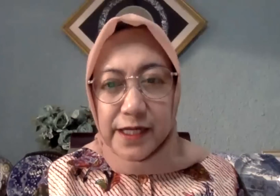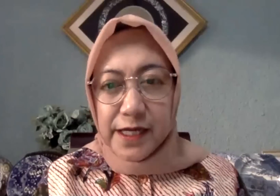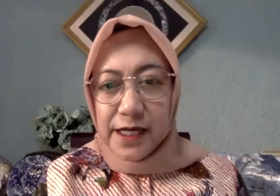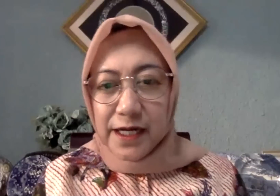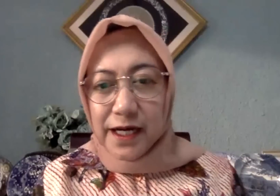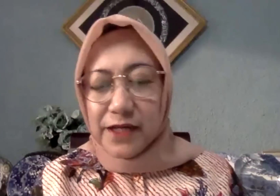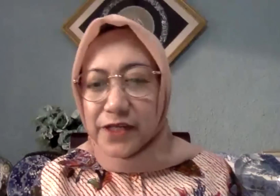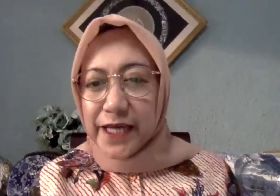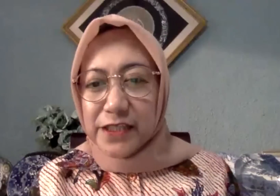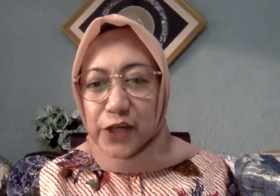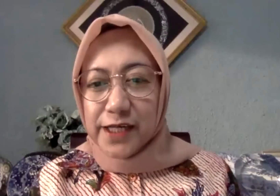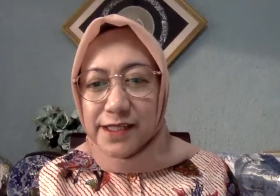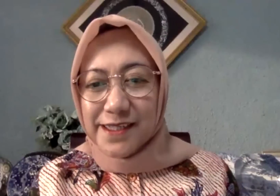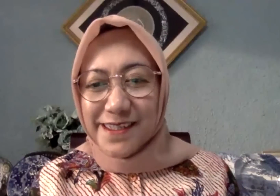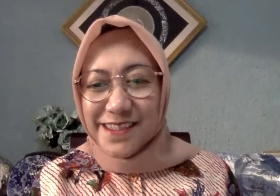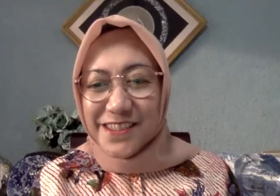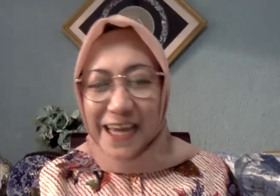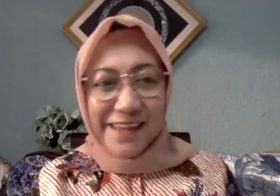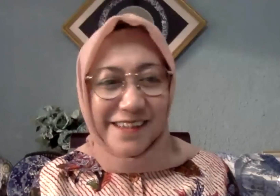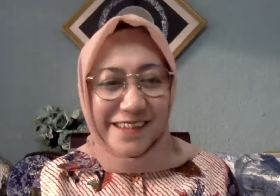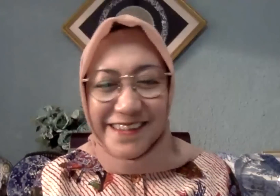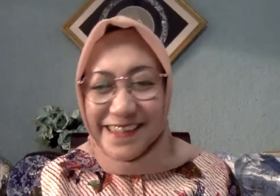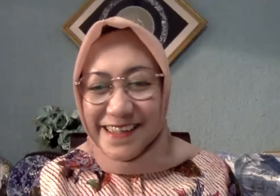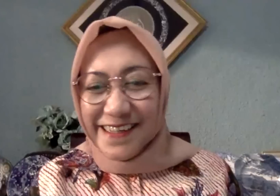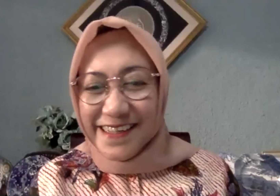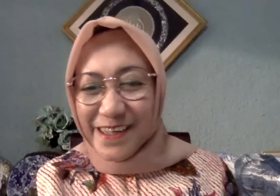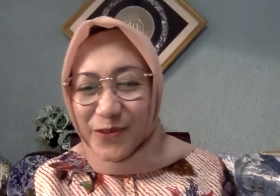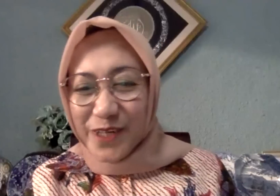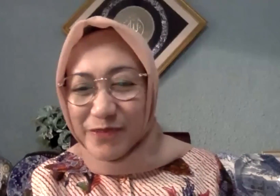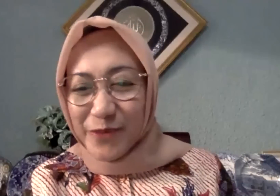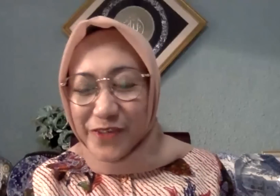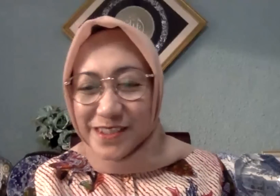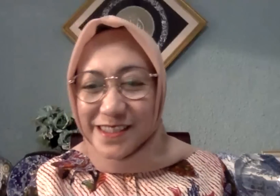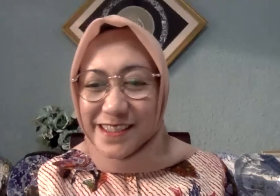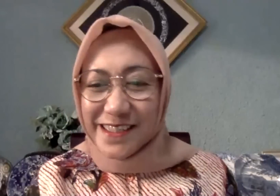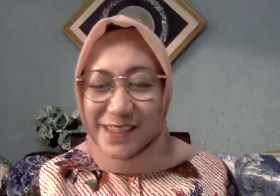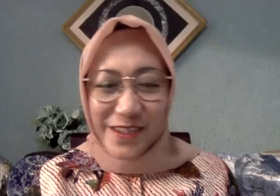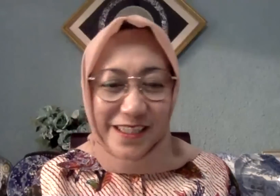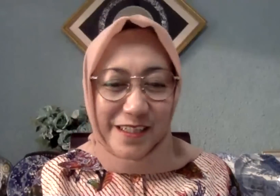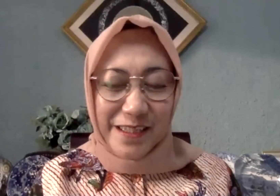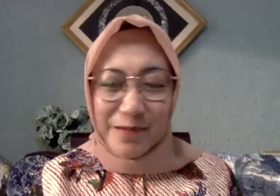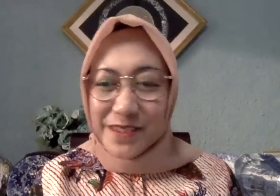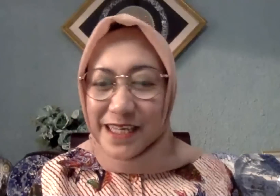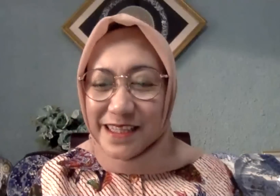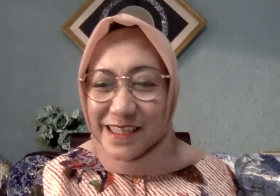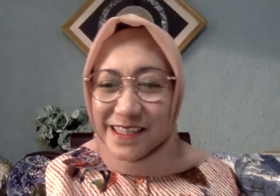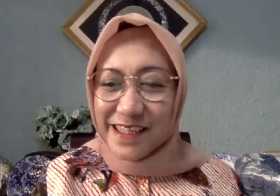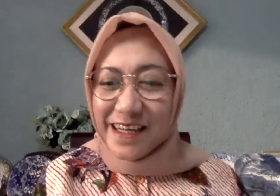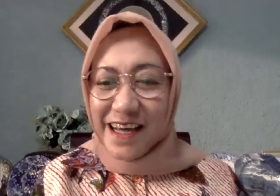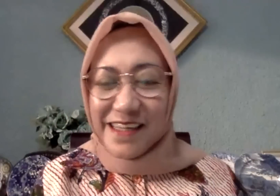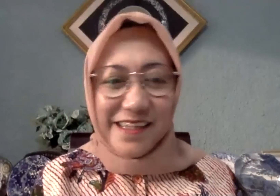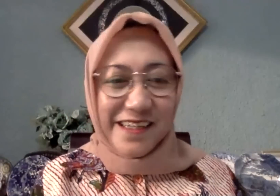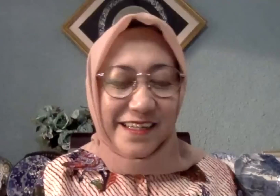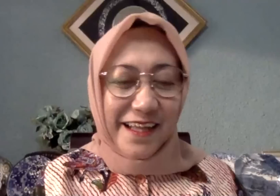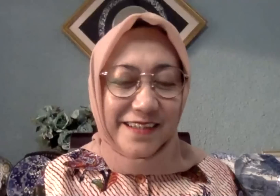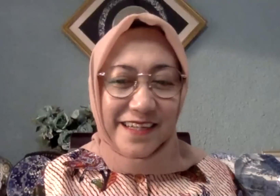event. I really enjoy the chat when Professor Goodley presented.